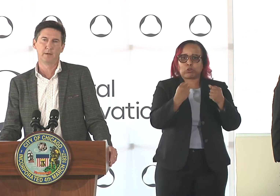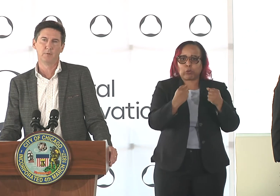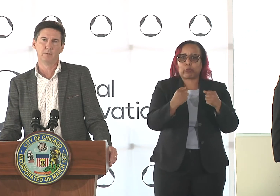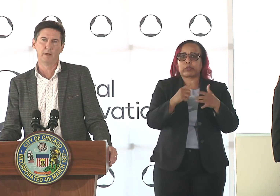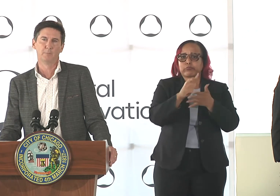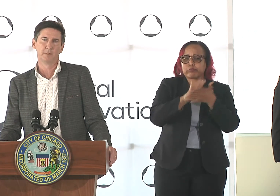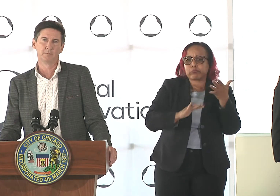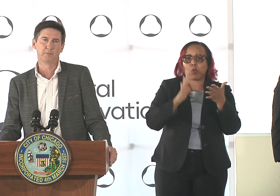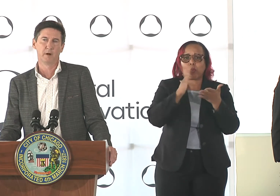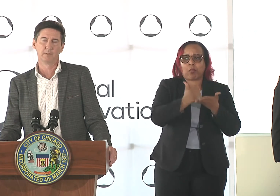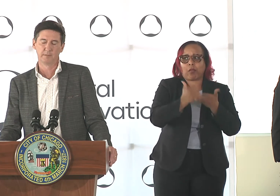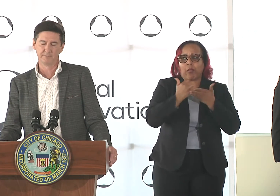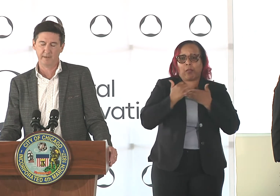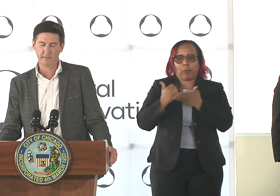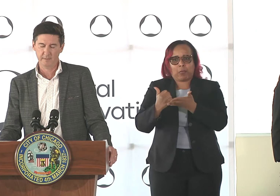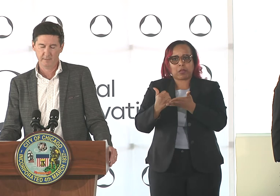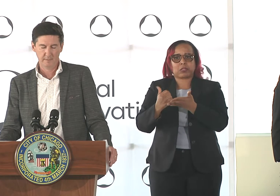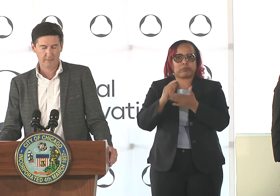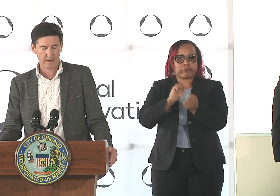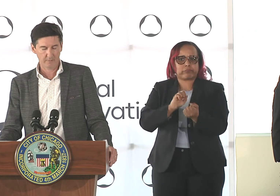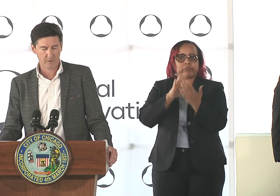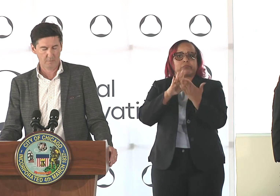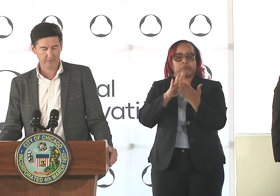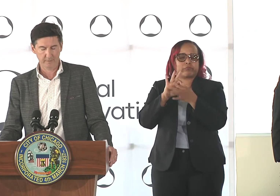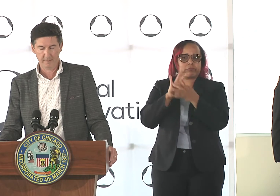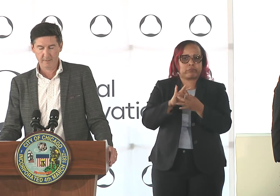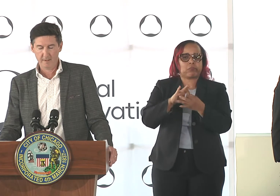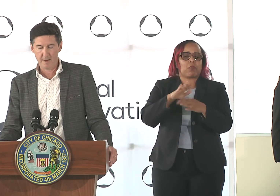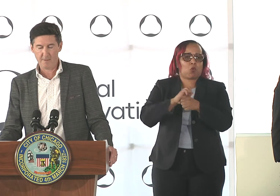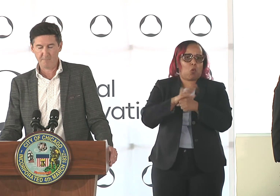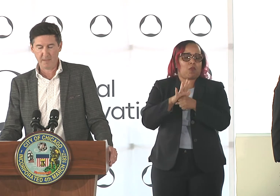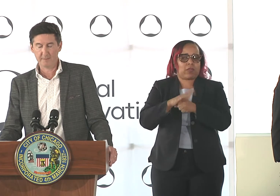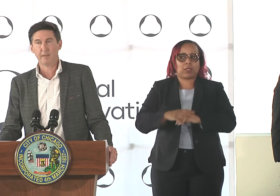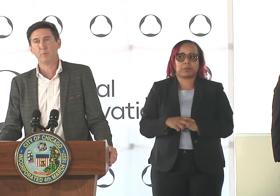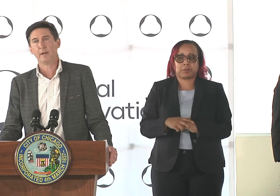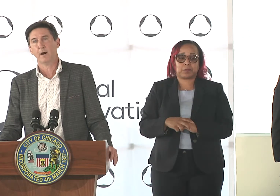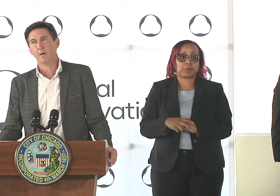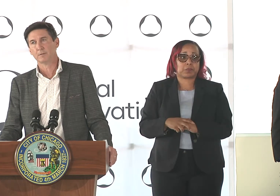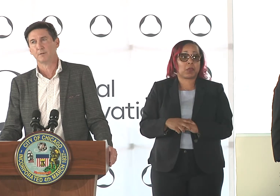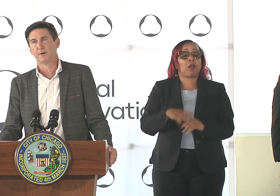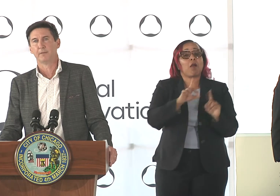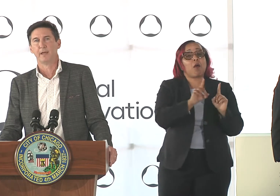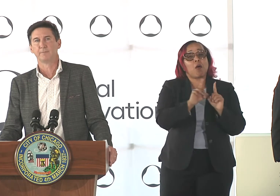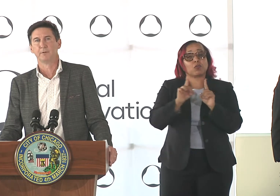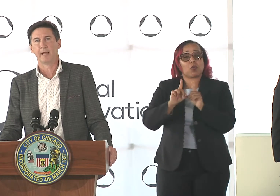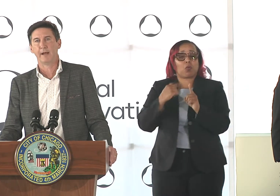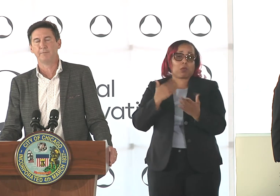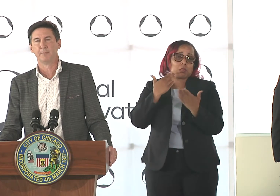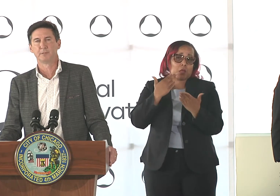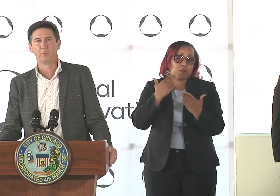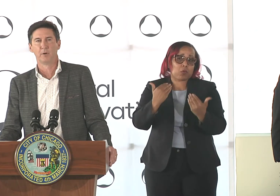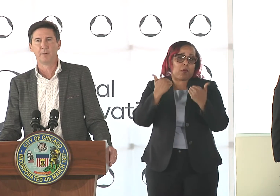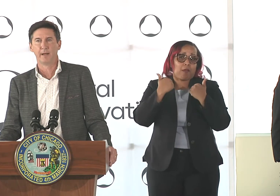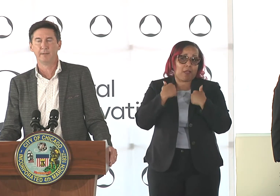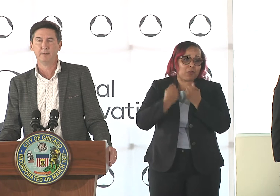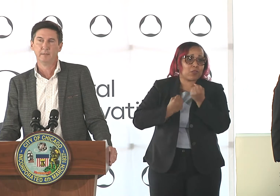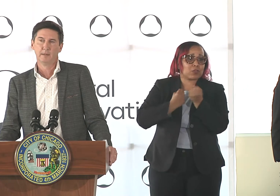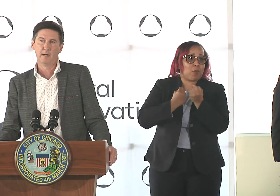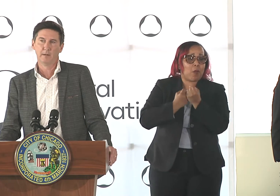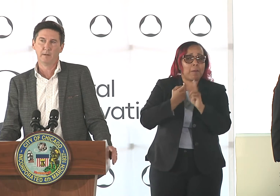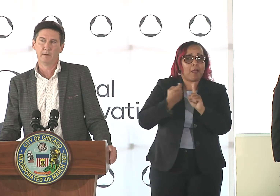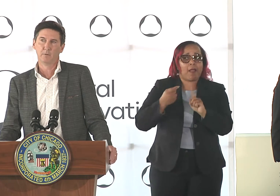antibodies that will help us with regards to the fight around COVID. And we are also very thankful to have and be supported